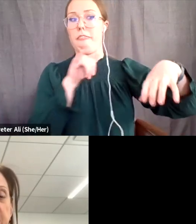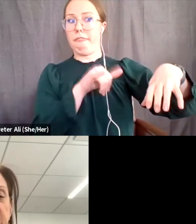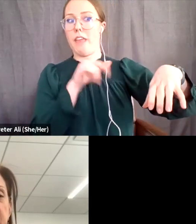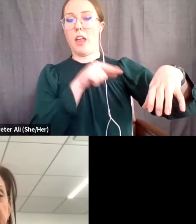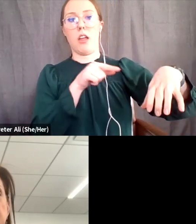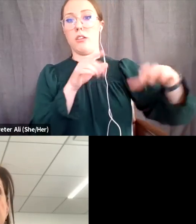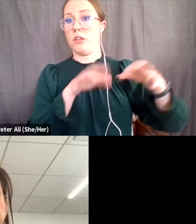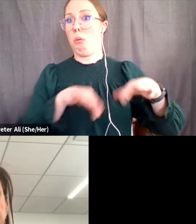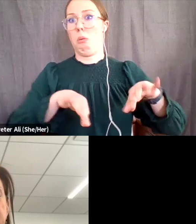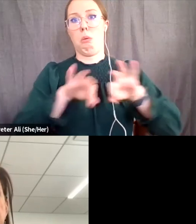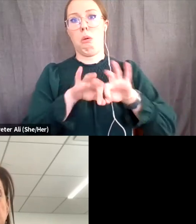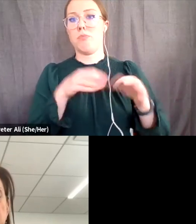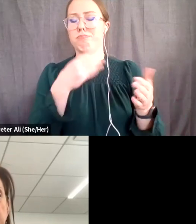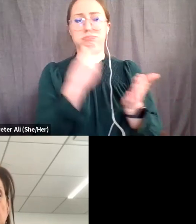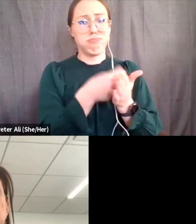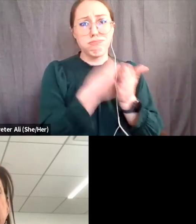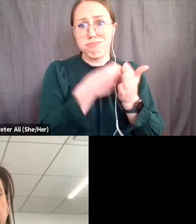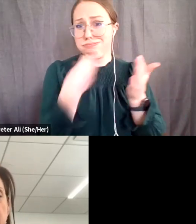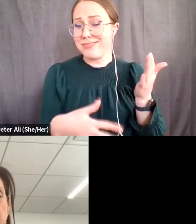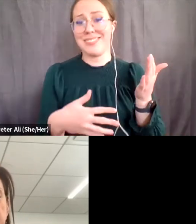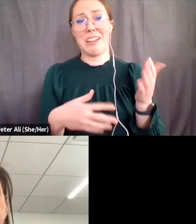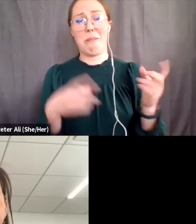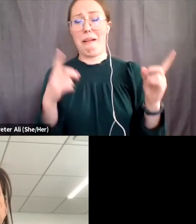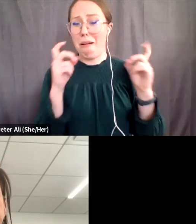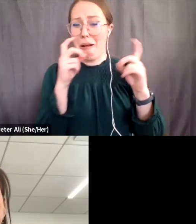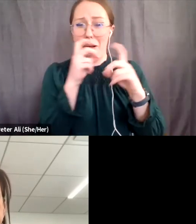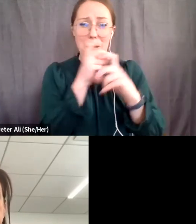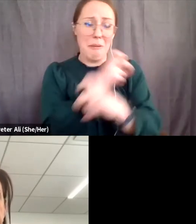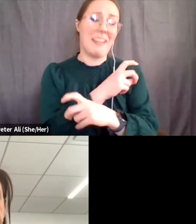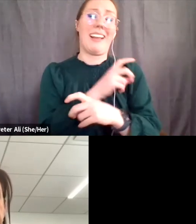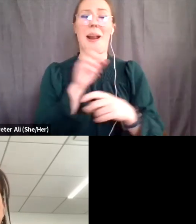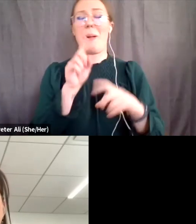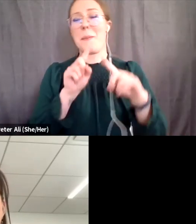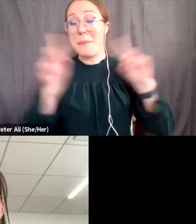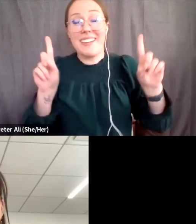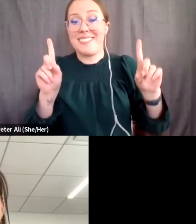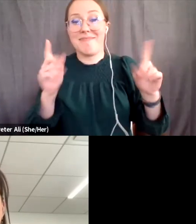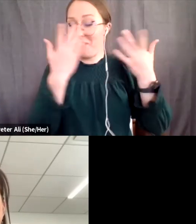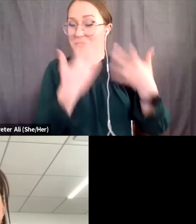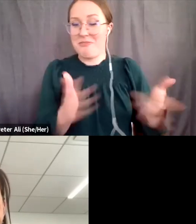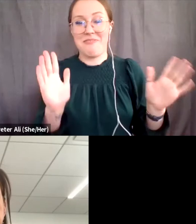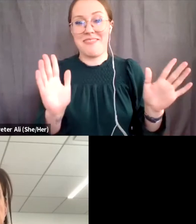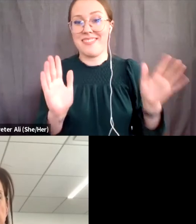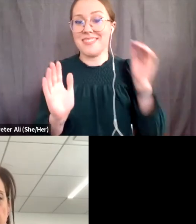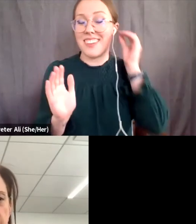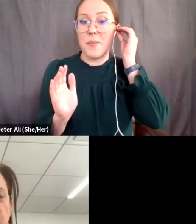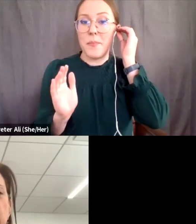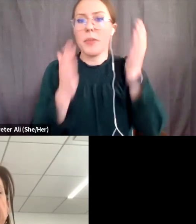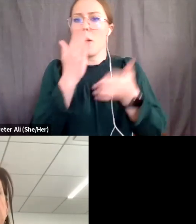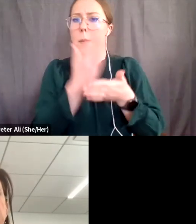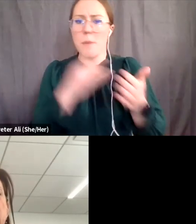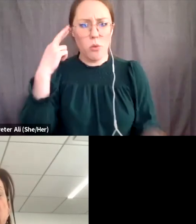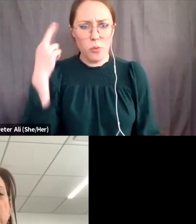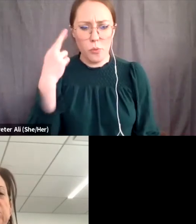extremely expensive and complicated venture that took 10 years, but we got it done. And partly the reason for